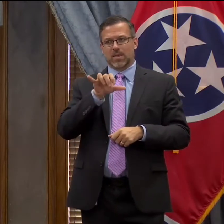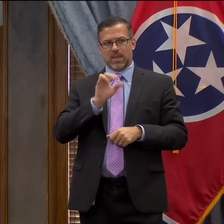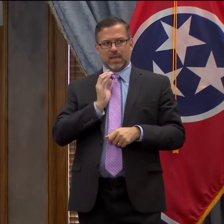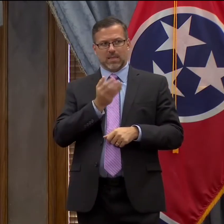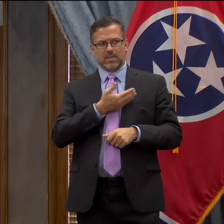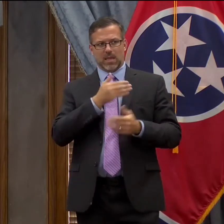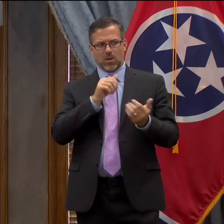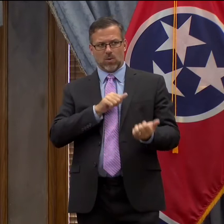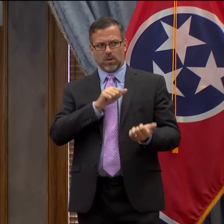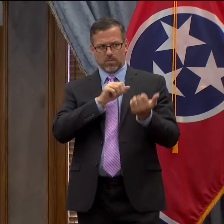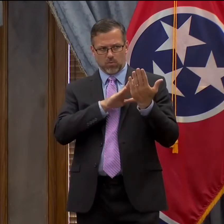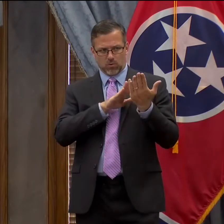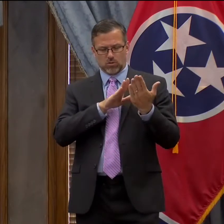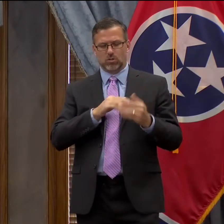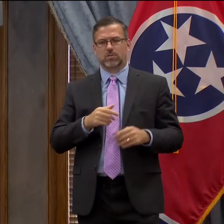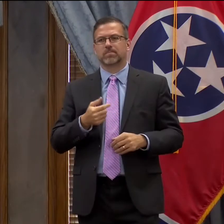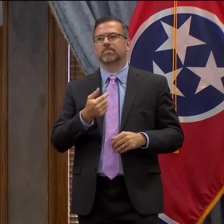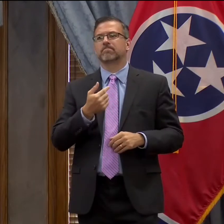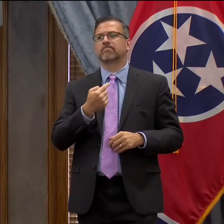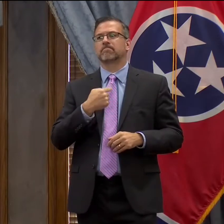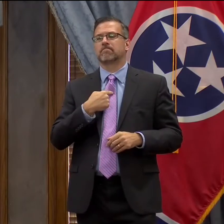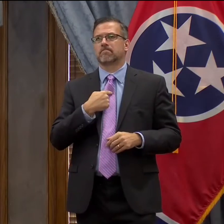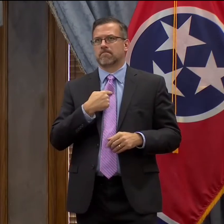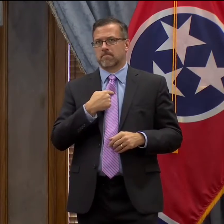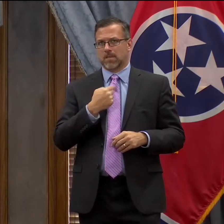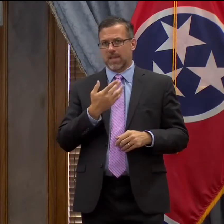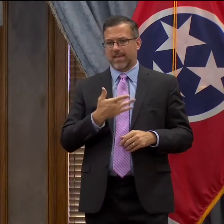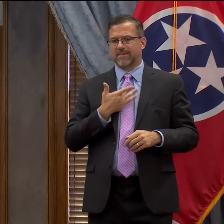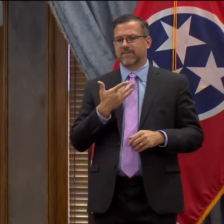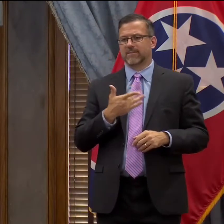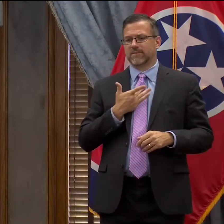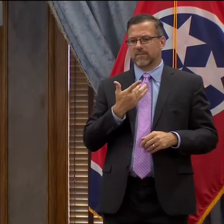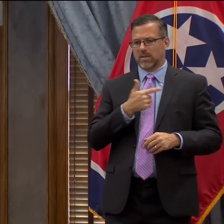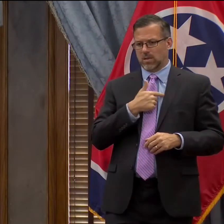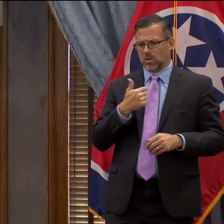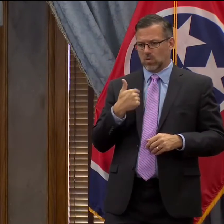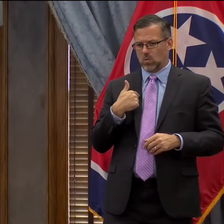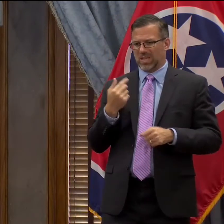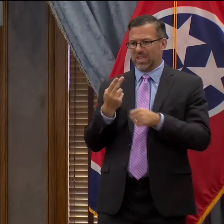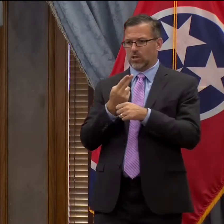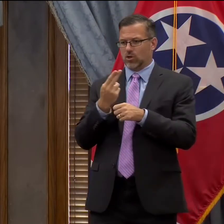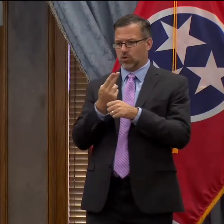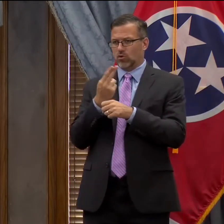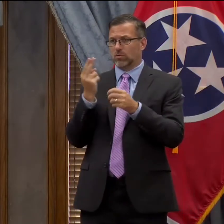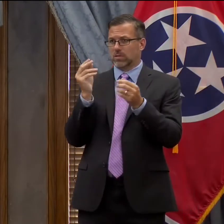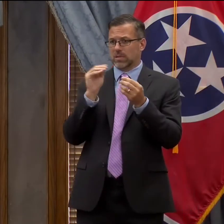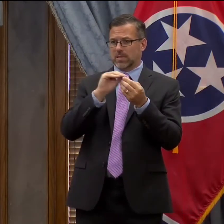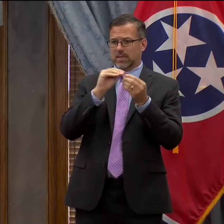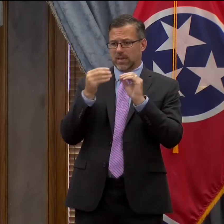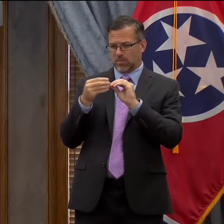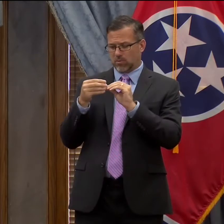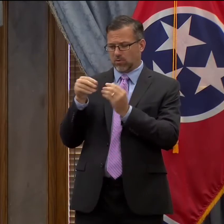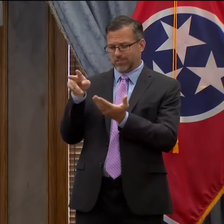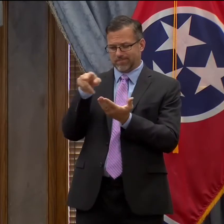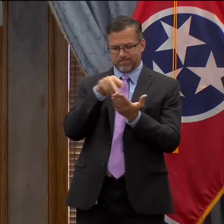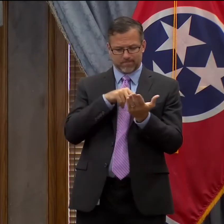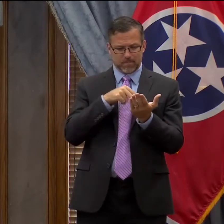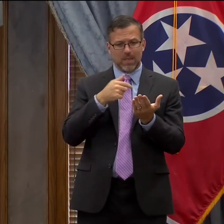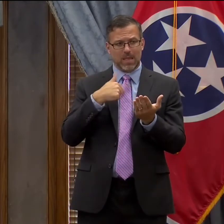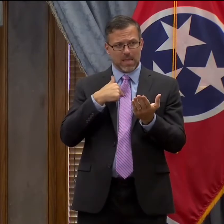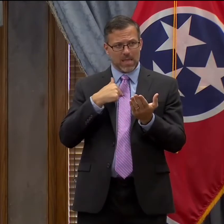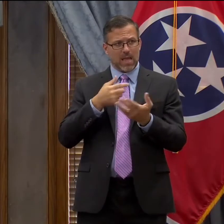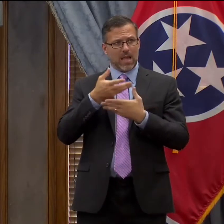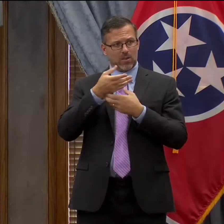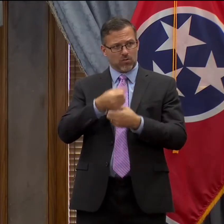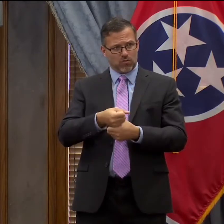that we've taken. I do believe that we've used data to make decisions that we thought were in the best interest of every Tennessean, and I trust the data